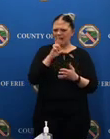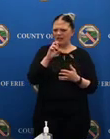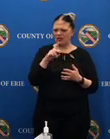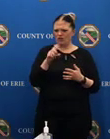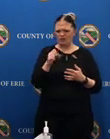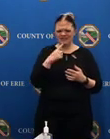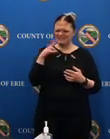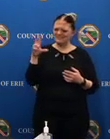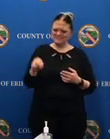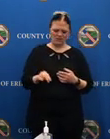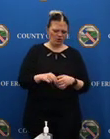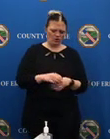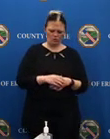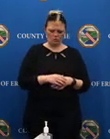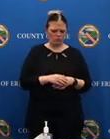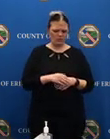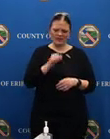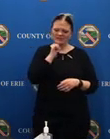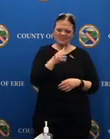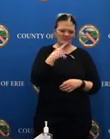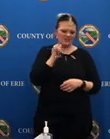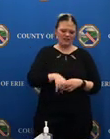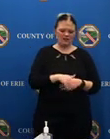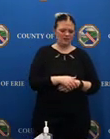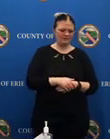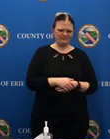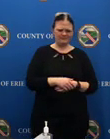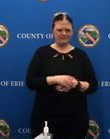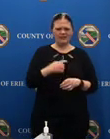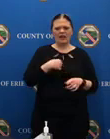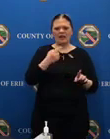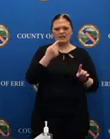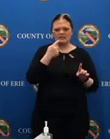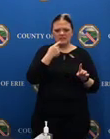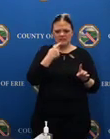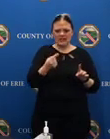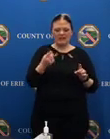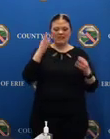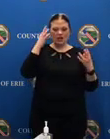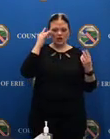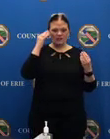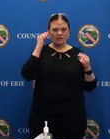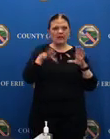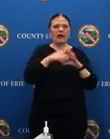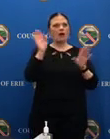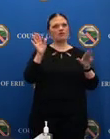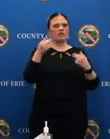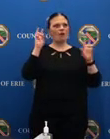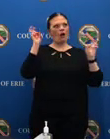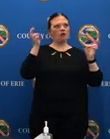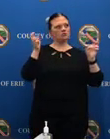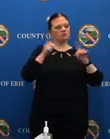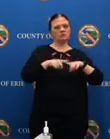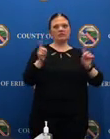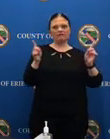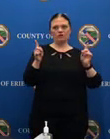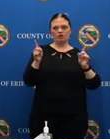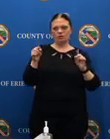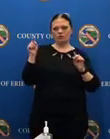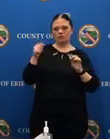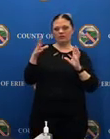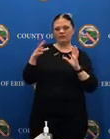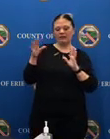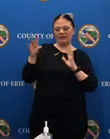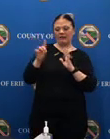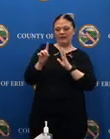happening specifically with that. No, I did not say that. I said that they're thinking out of the box downstate, and we might even have to do it here. If